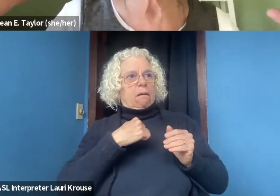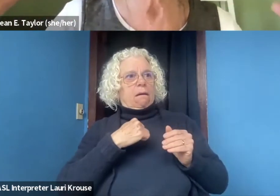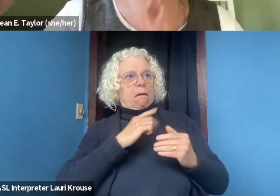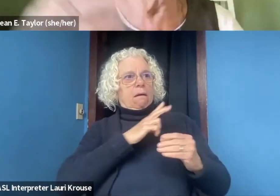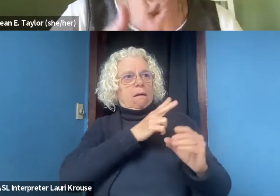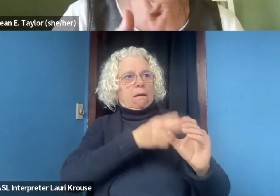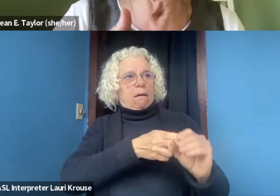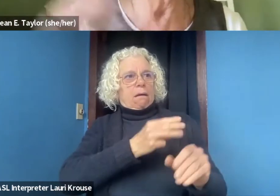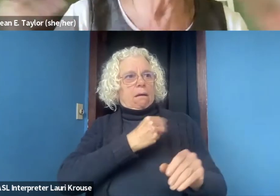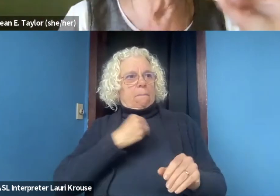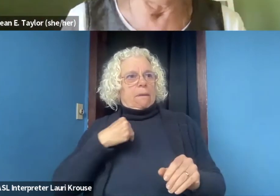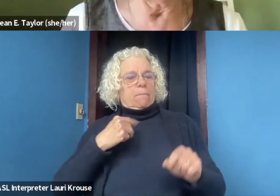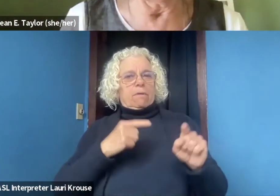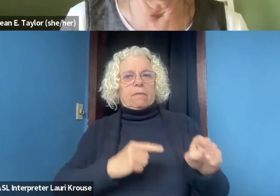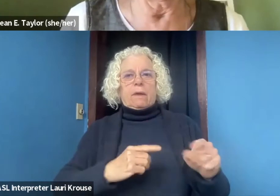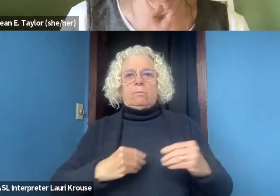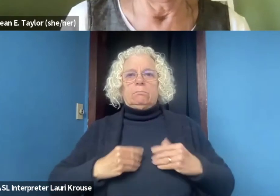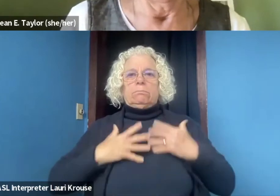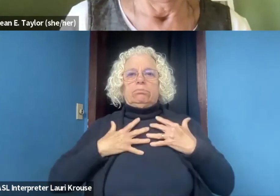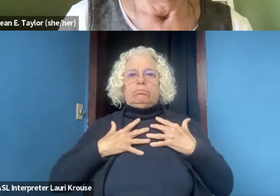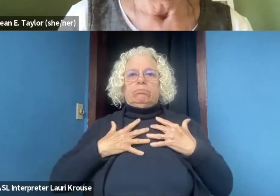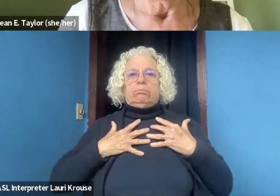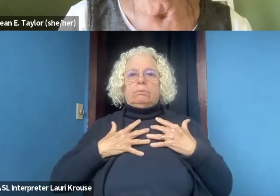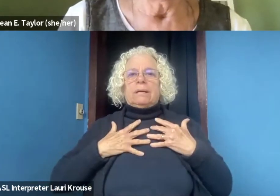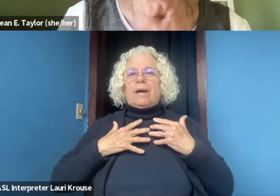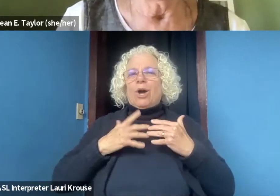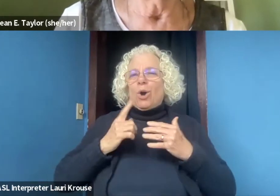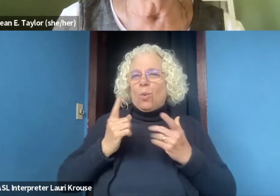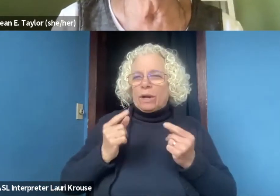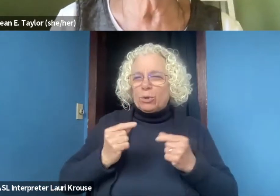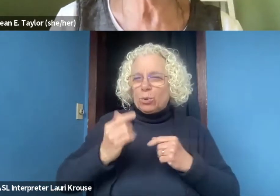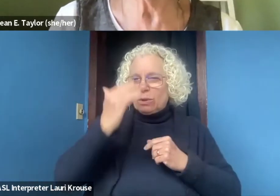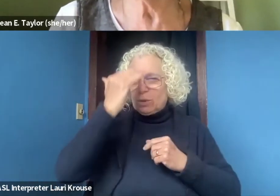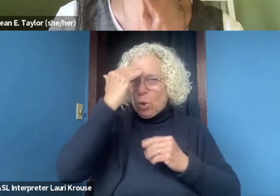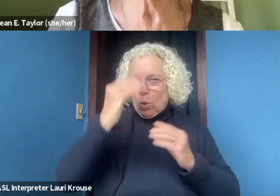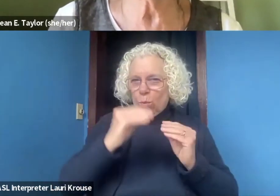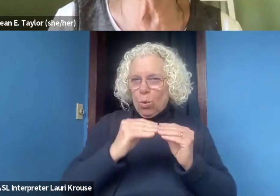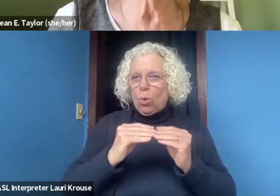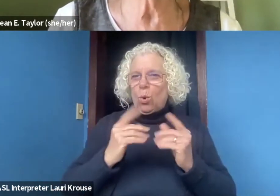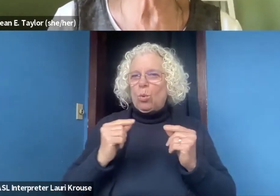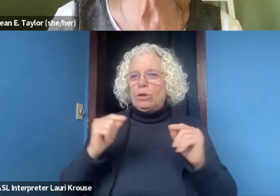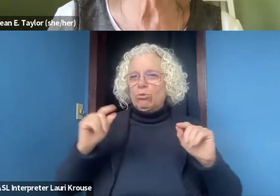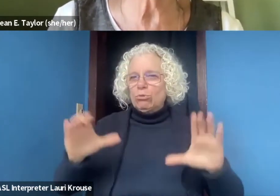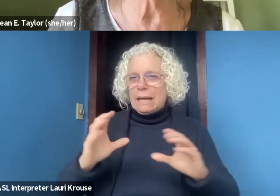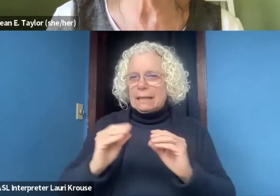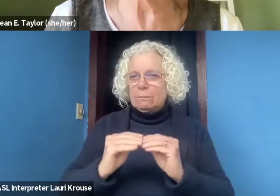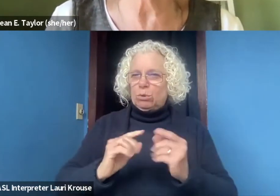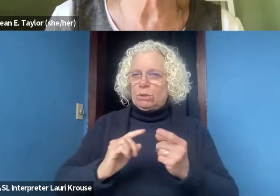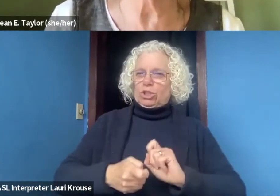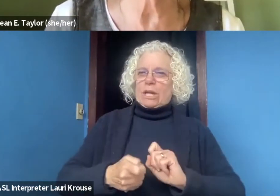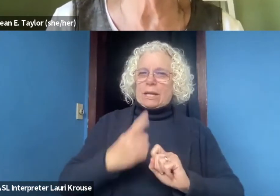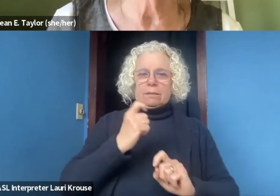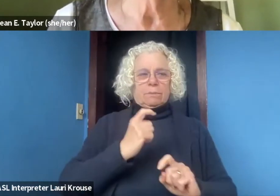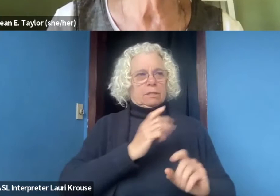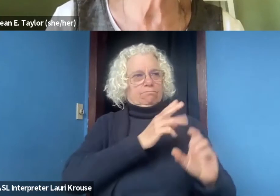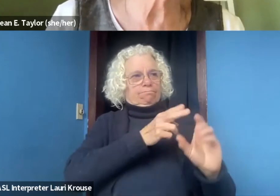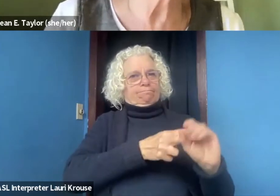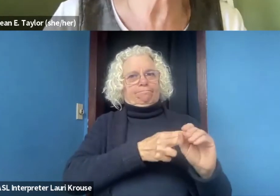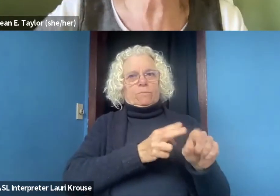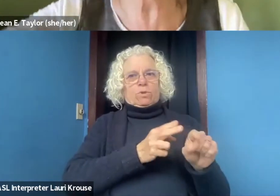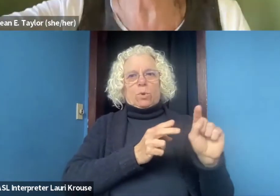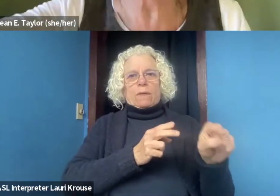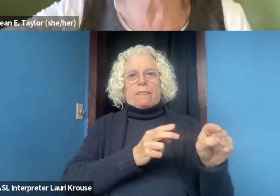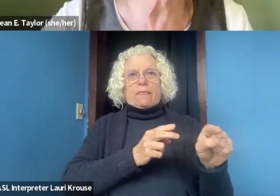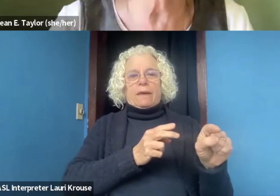changed my awareness and my actions. So it's really wonderful to see what others are doing